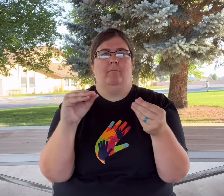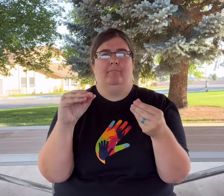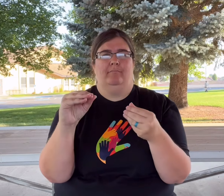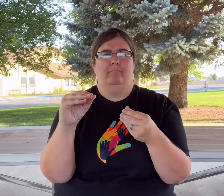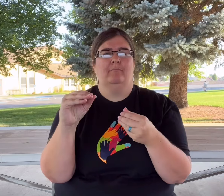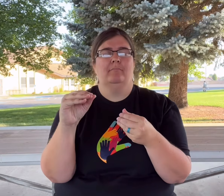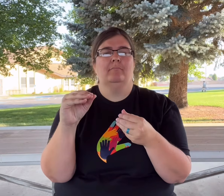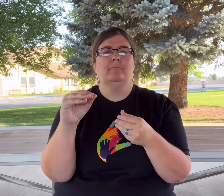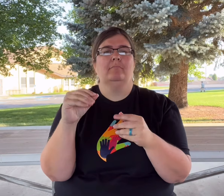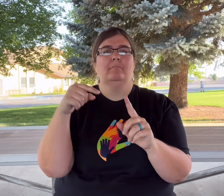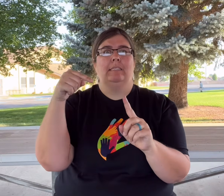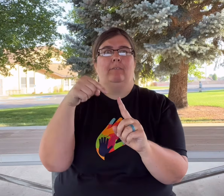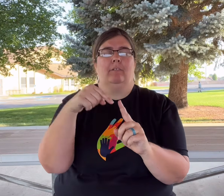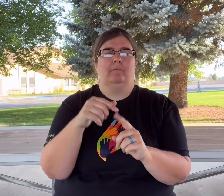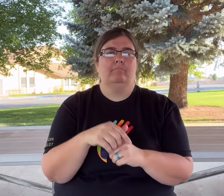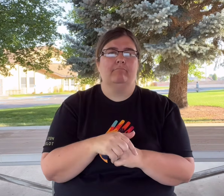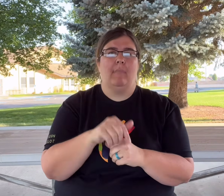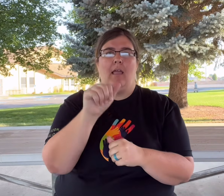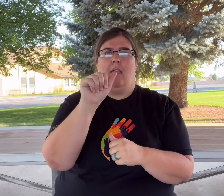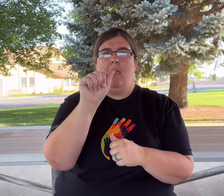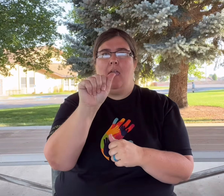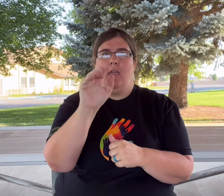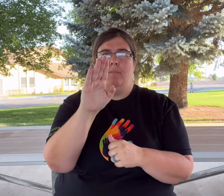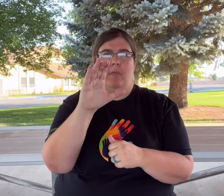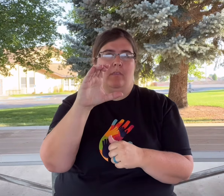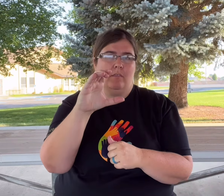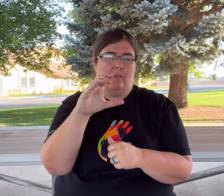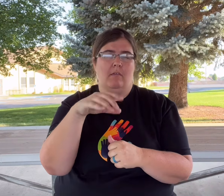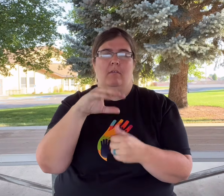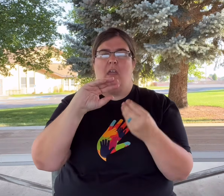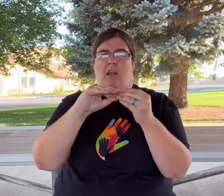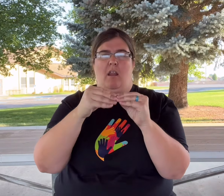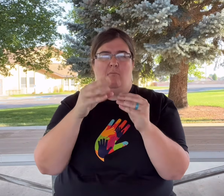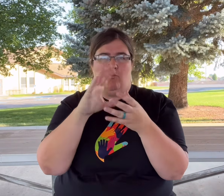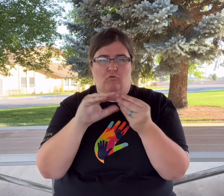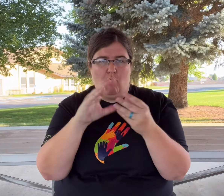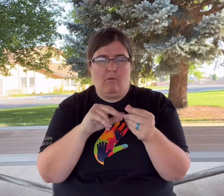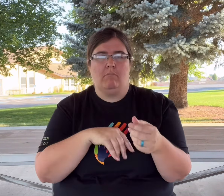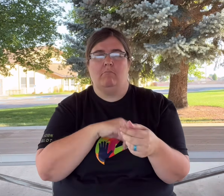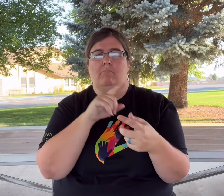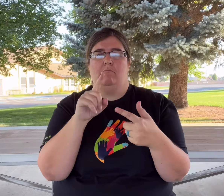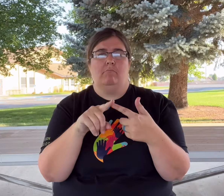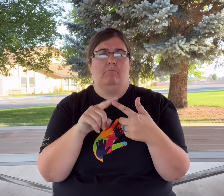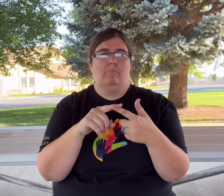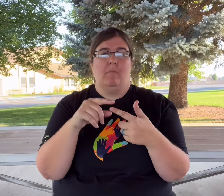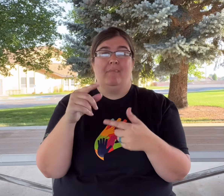So stories, specifically ABC and number stories, a cultural thing,